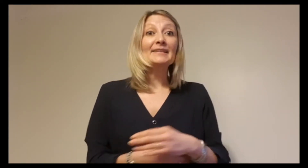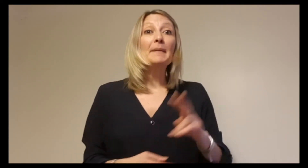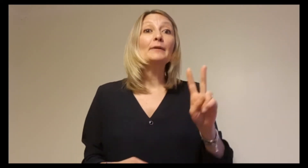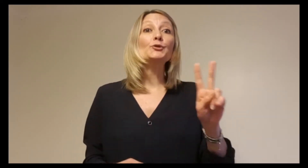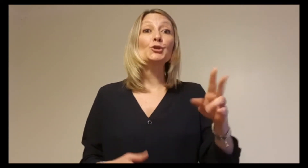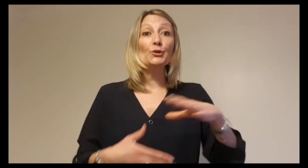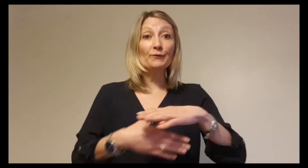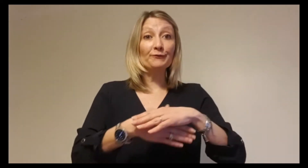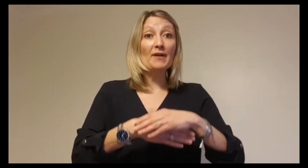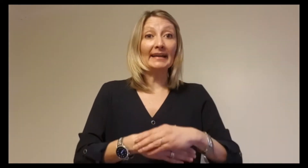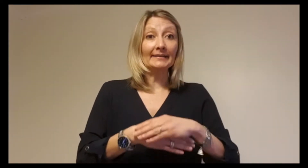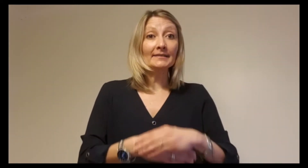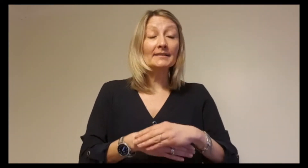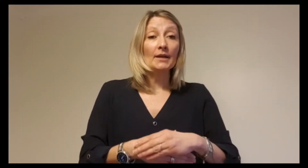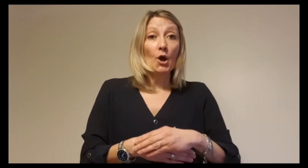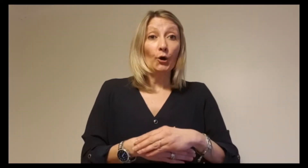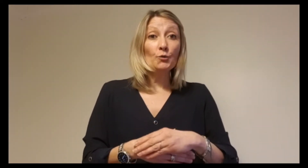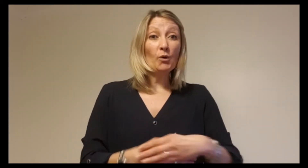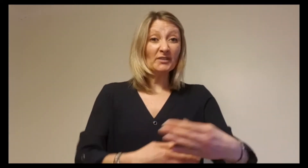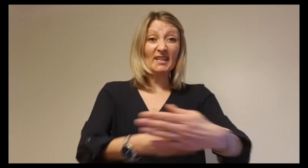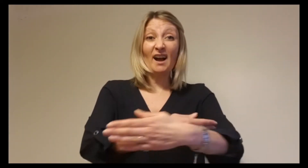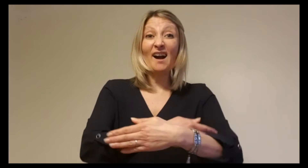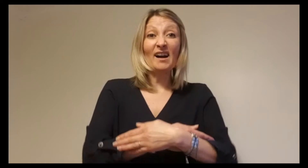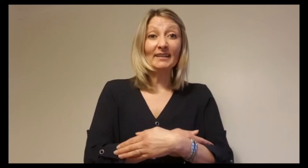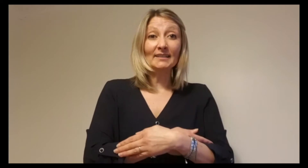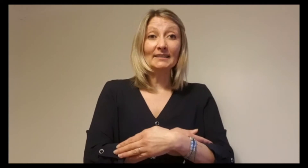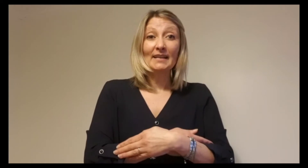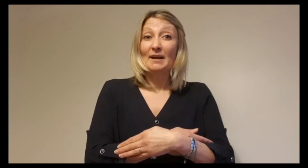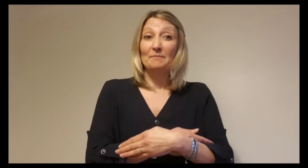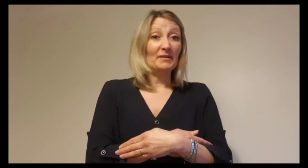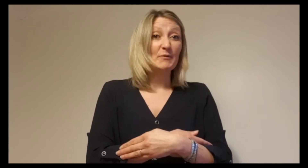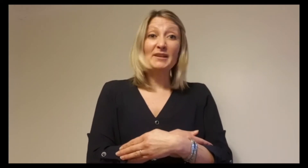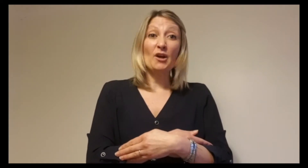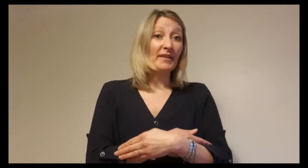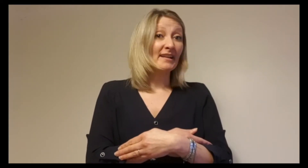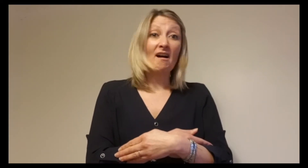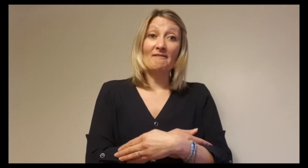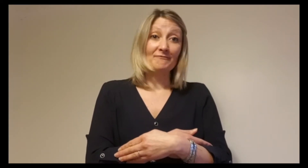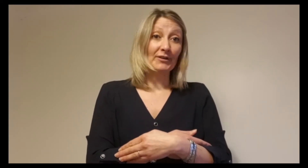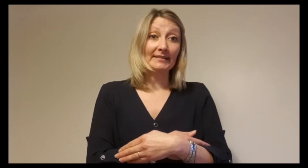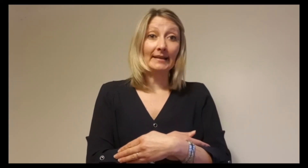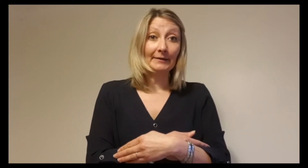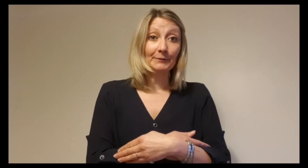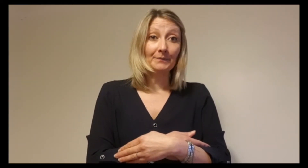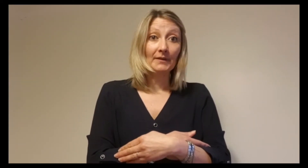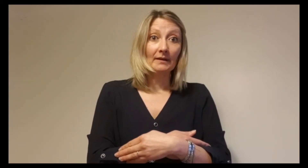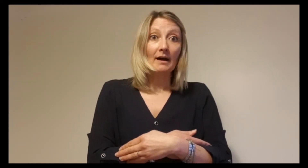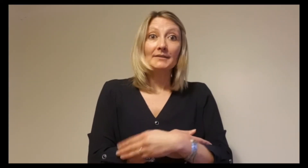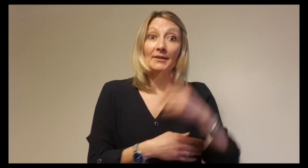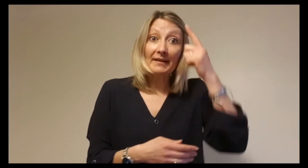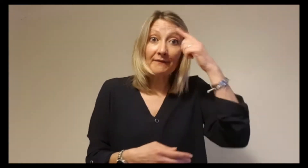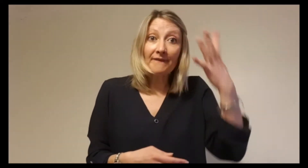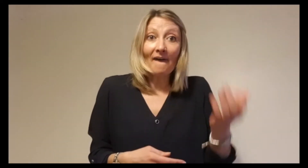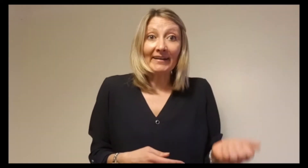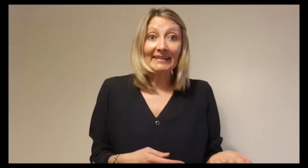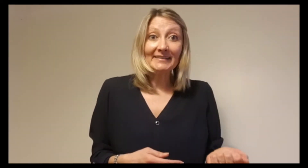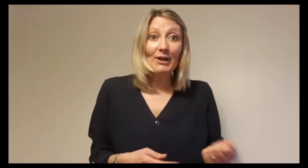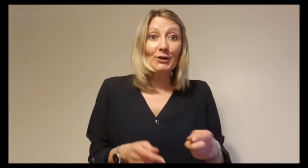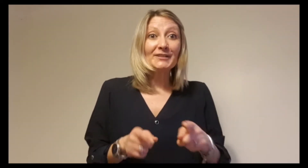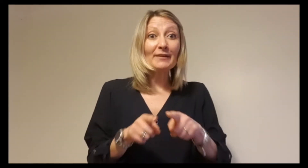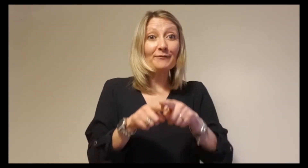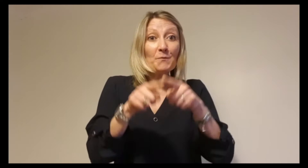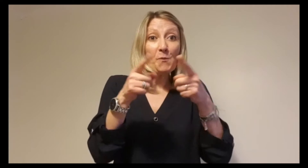It's about two friends who want to hug, but we know they can't right now. So they